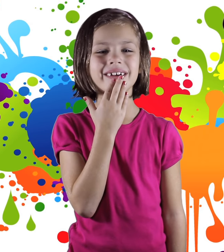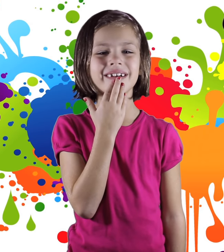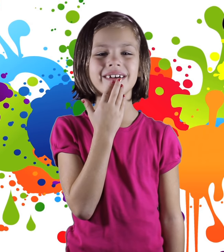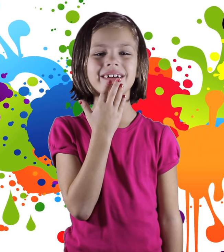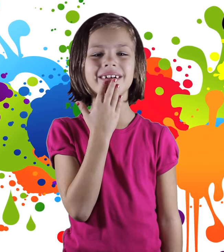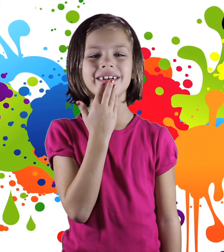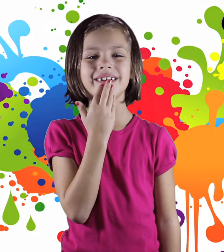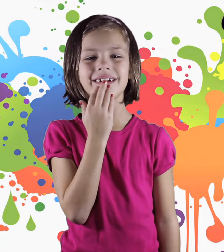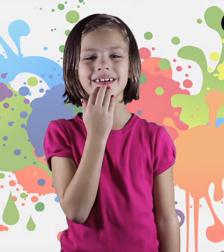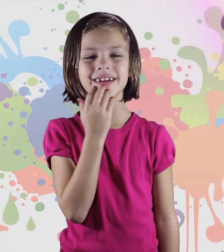Colors, colors